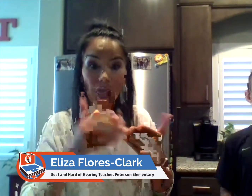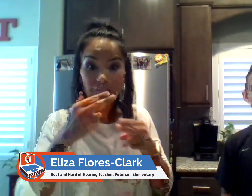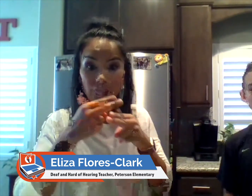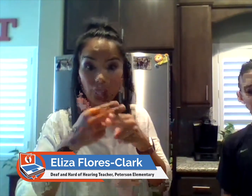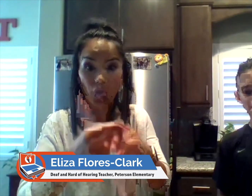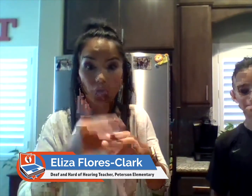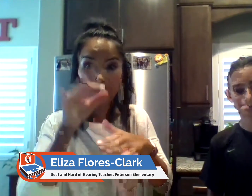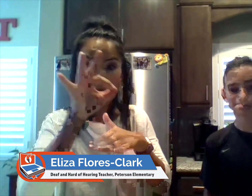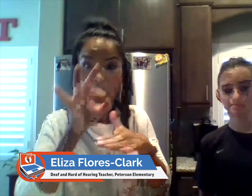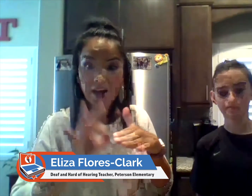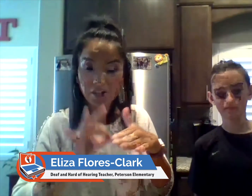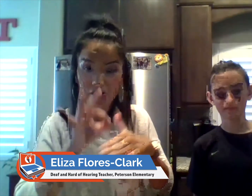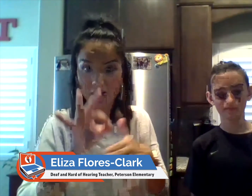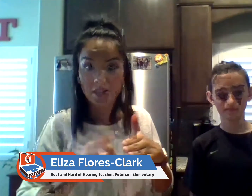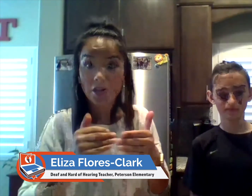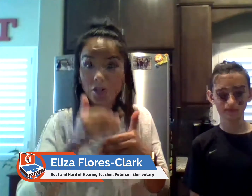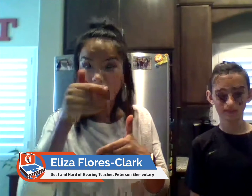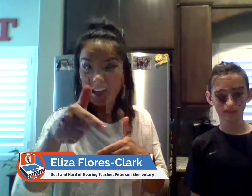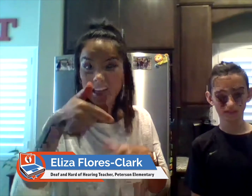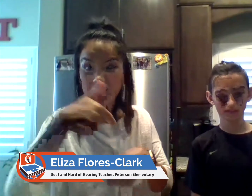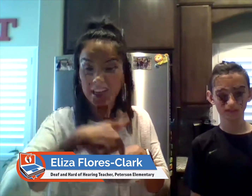are called fractions. So the next time you get